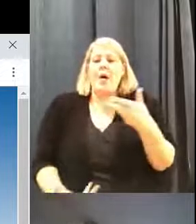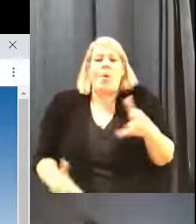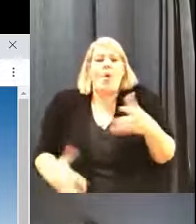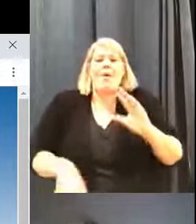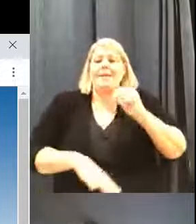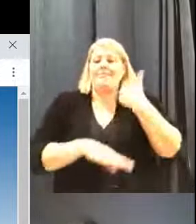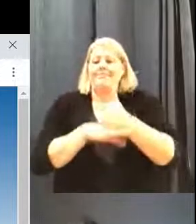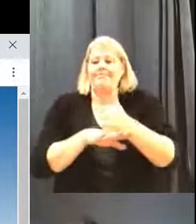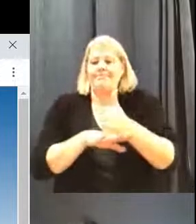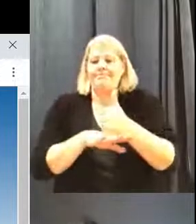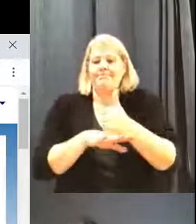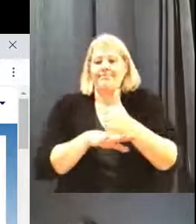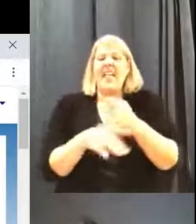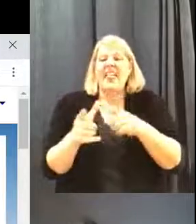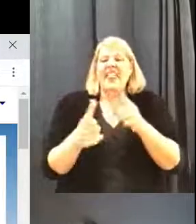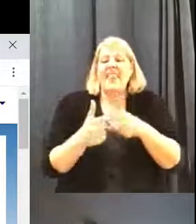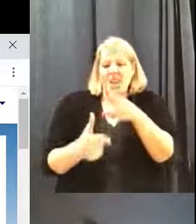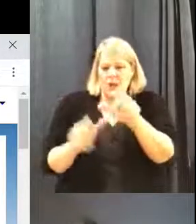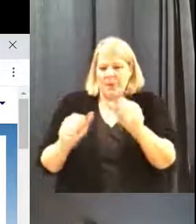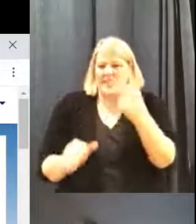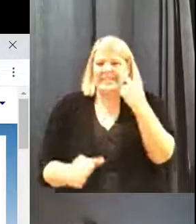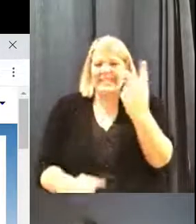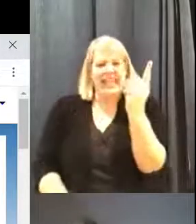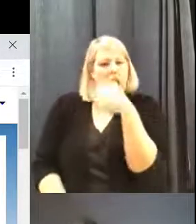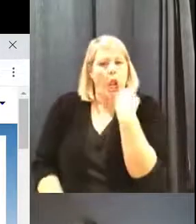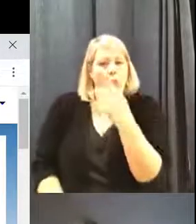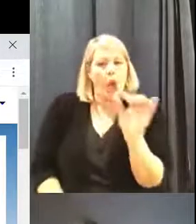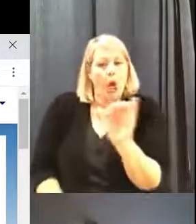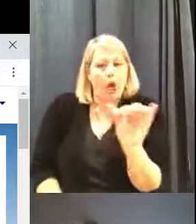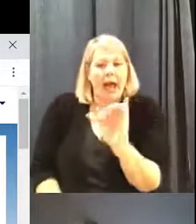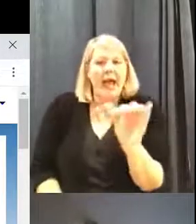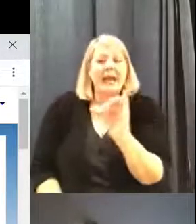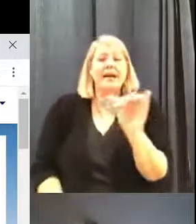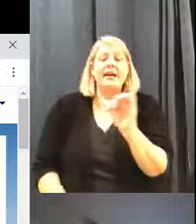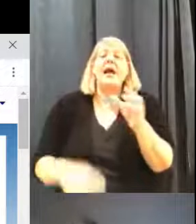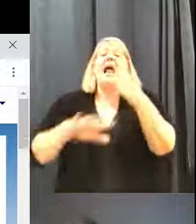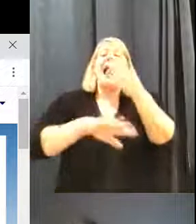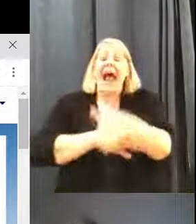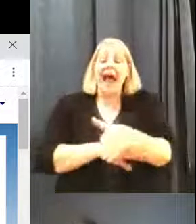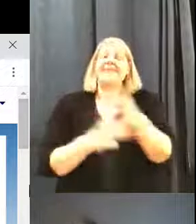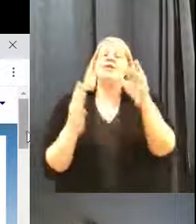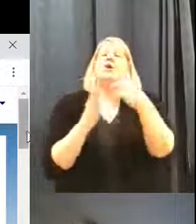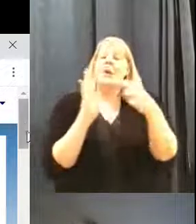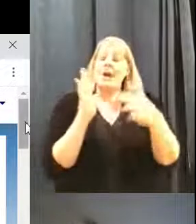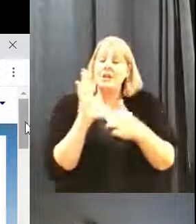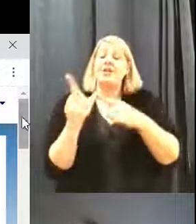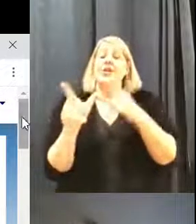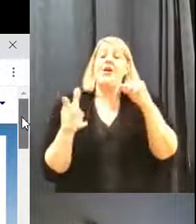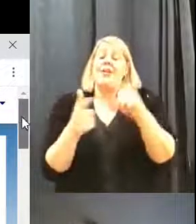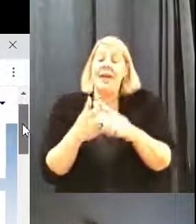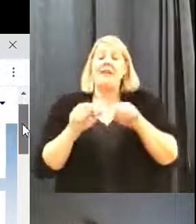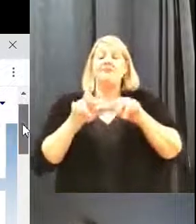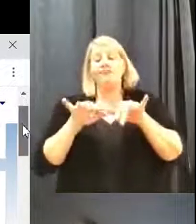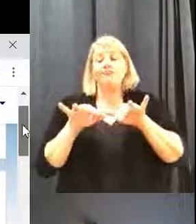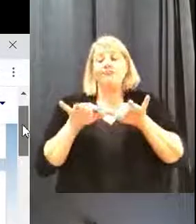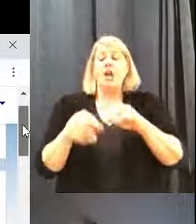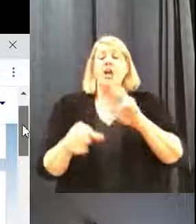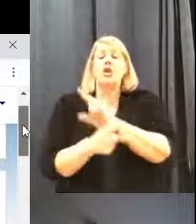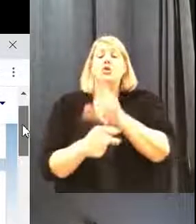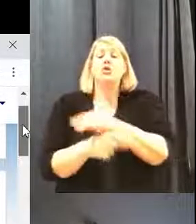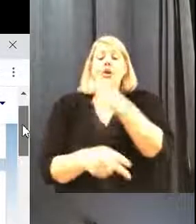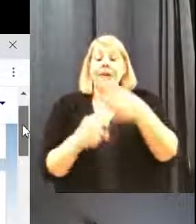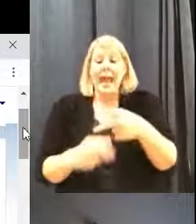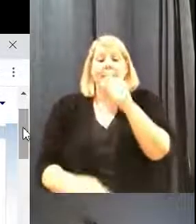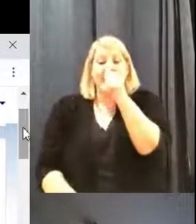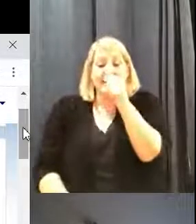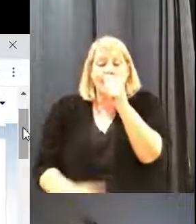just so you can see what it looks like. So once you've self-registered, you log in with your username and password, and then all of the available